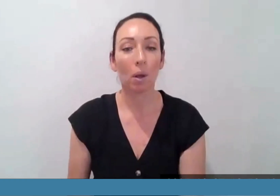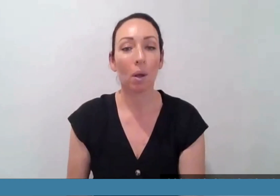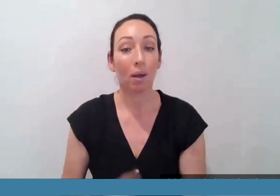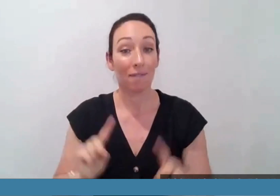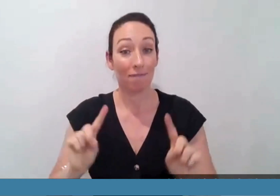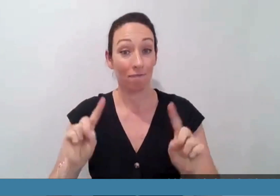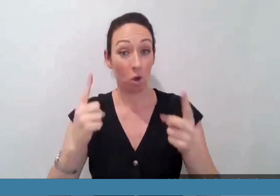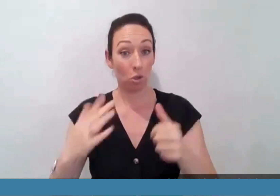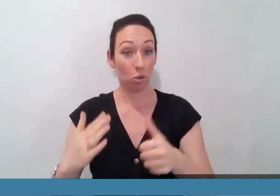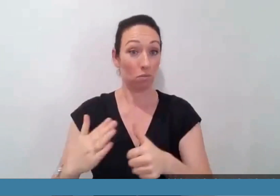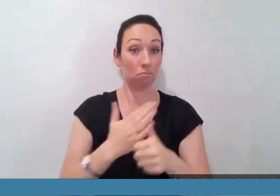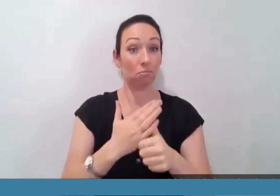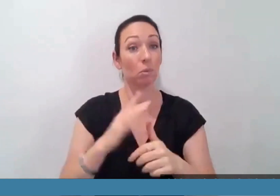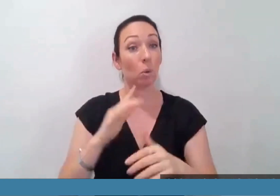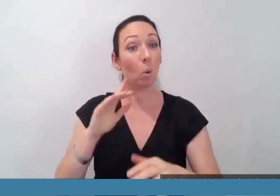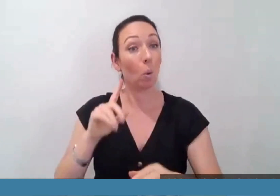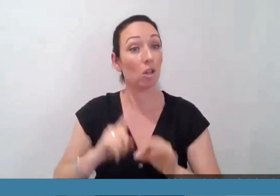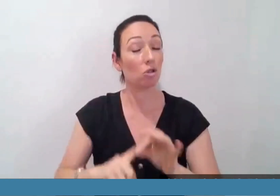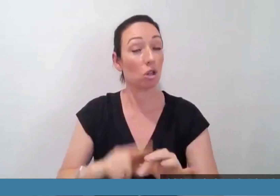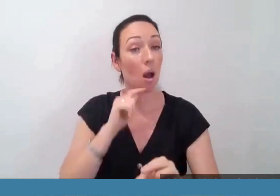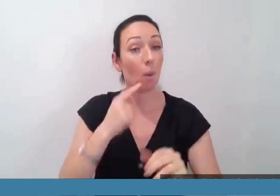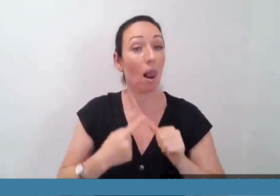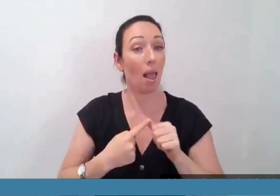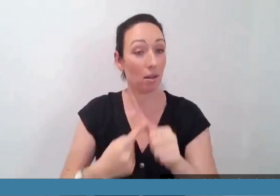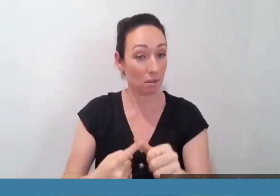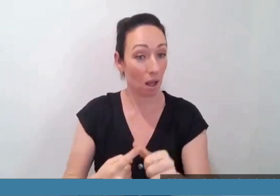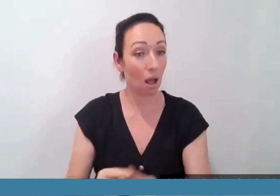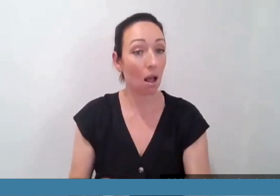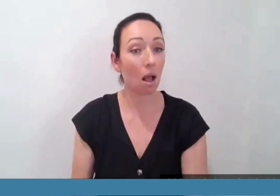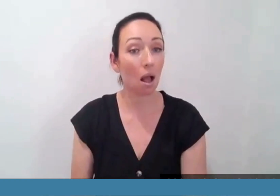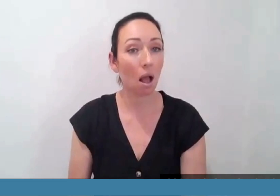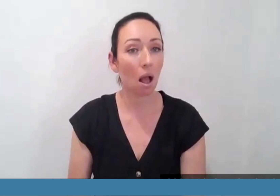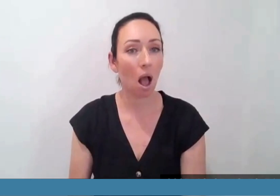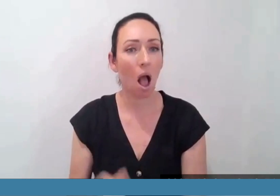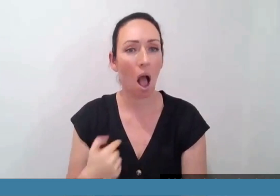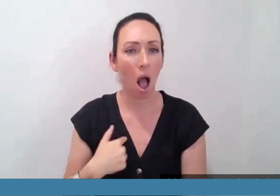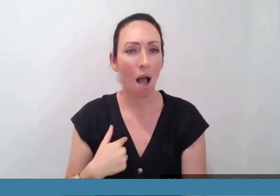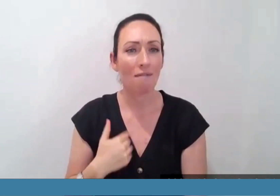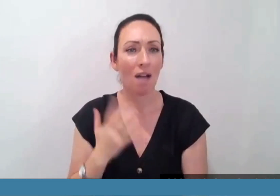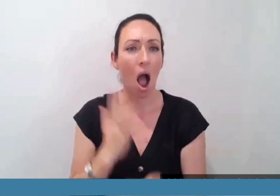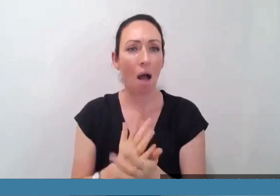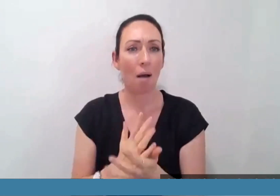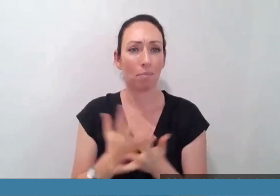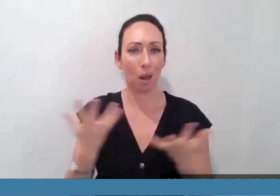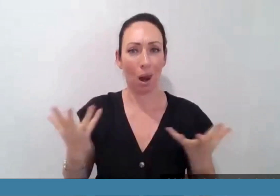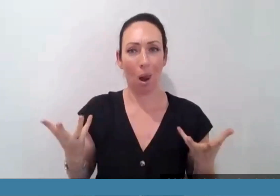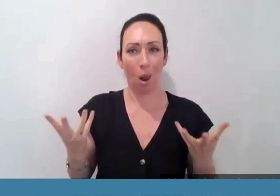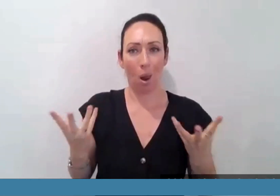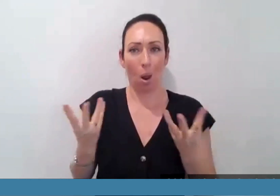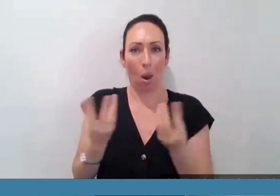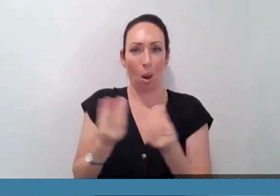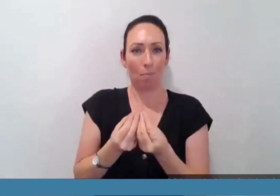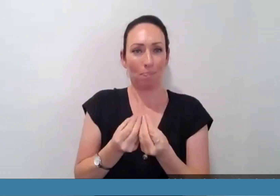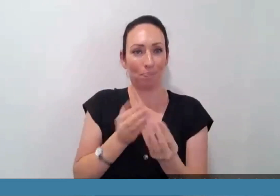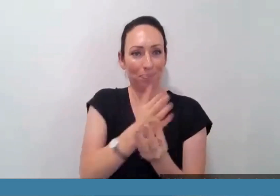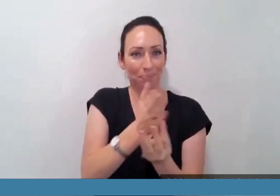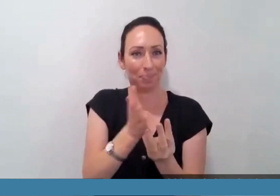going to respond to, I've actually collapsed a few together because the answer will respond to a few at the same